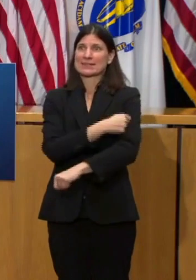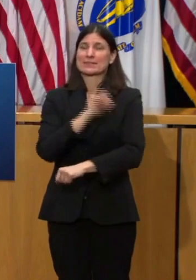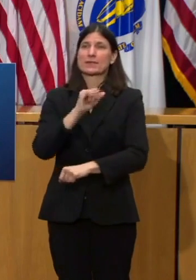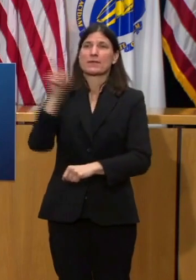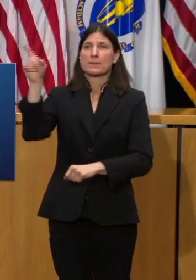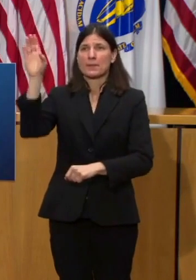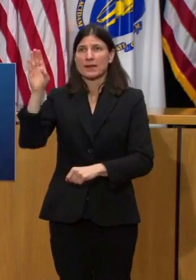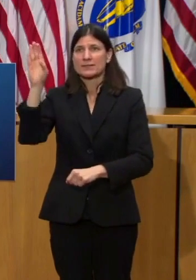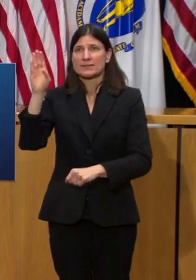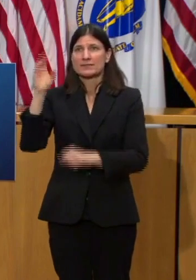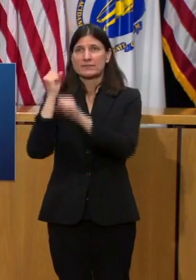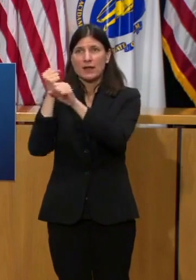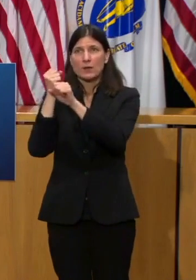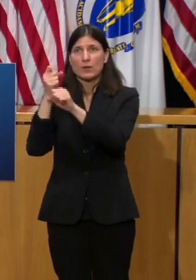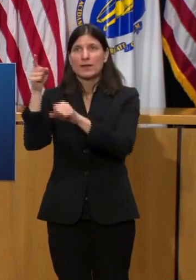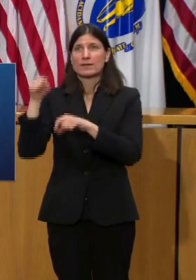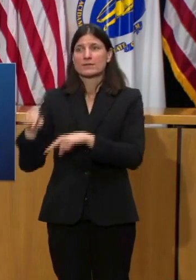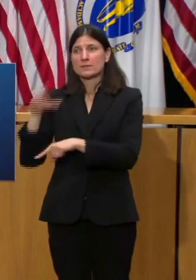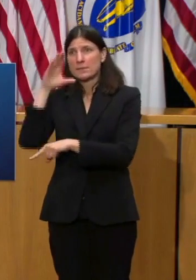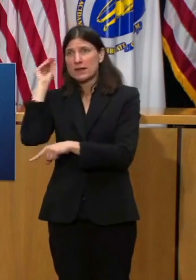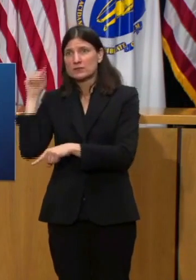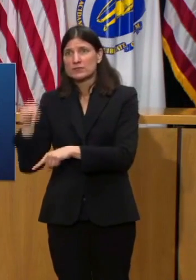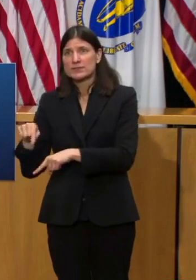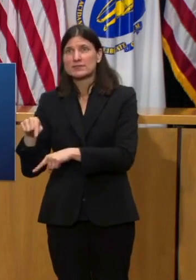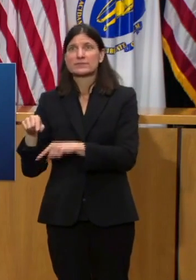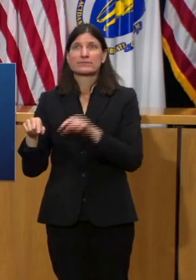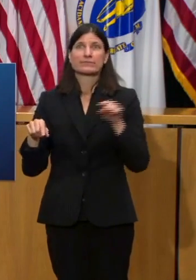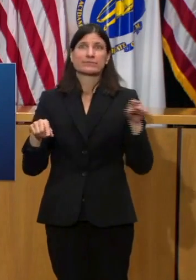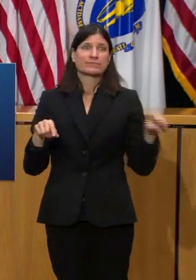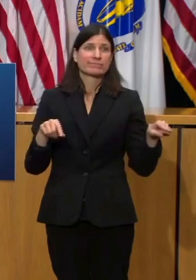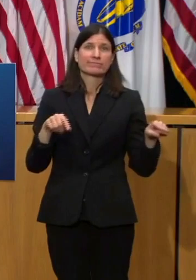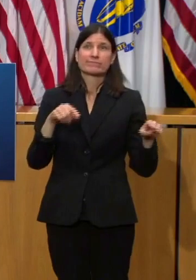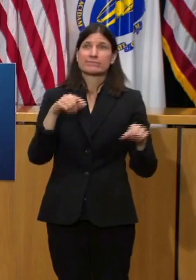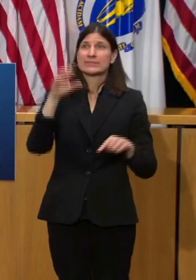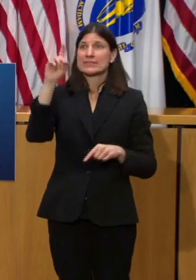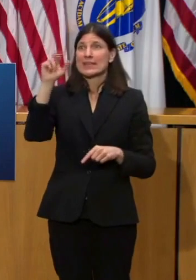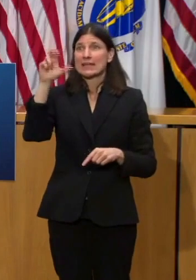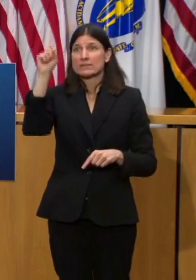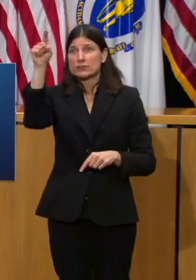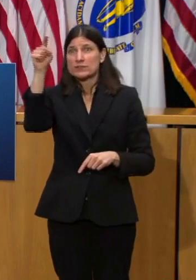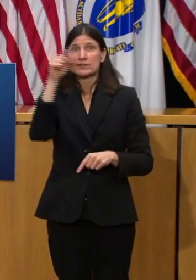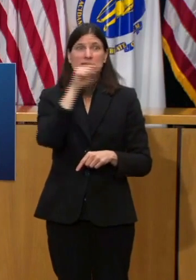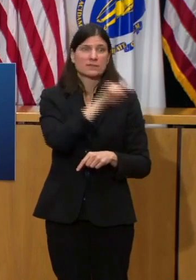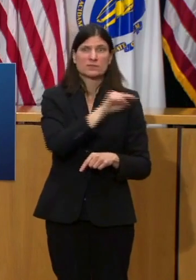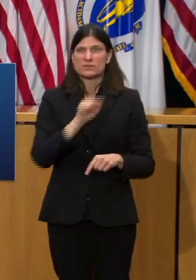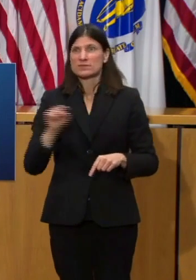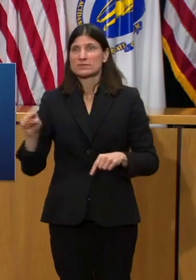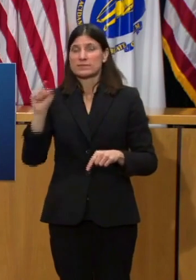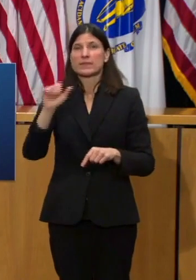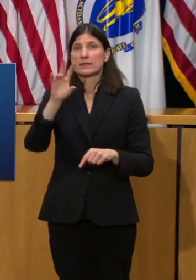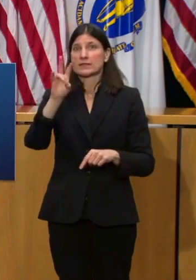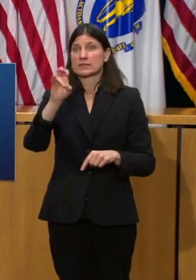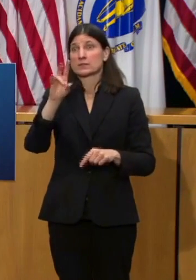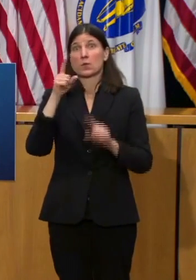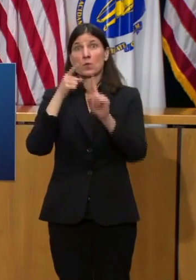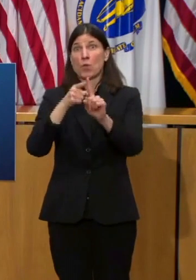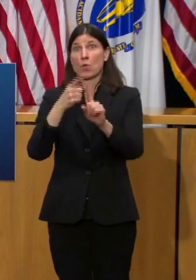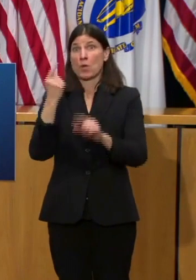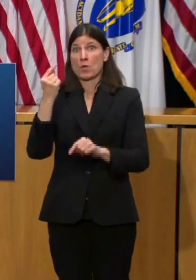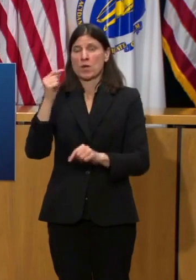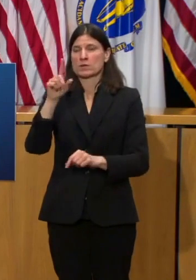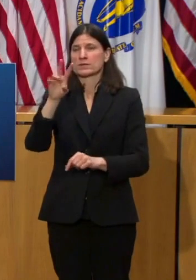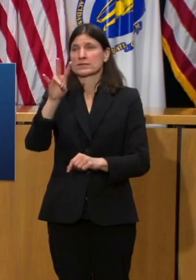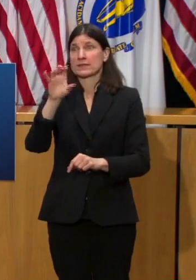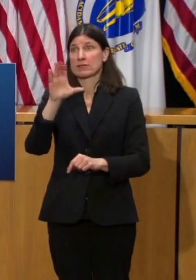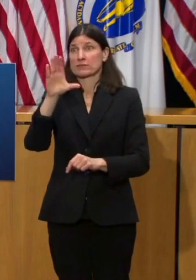750 appointments per day. This is where our regional collaborations come into play. We want to continue to empower